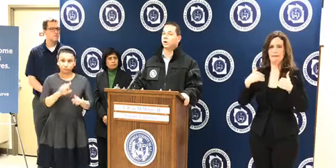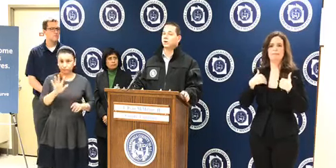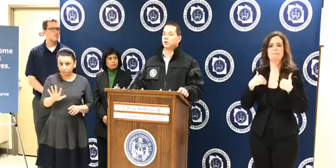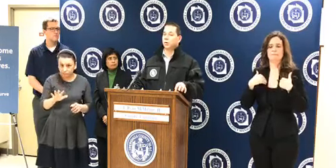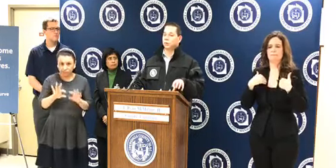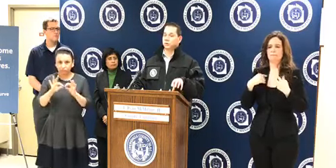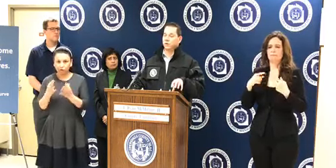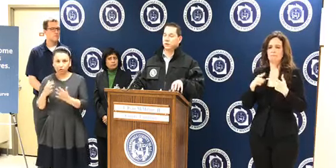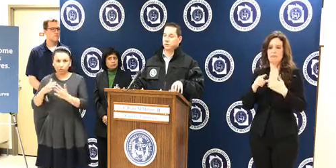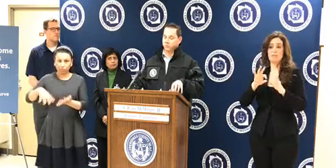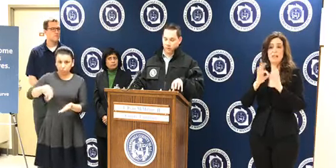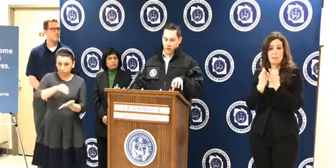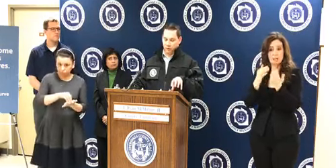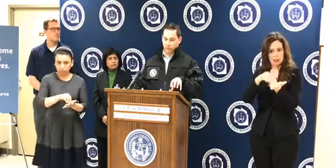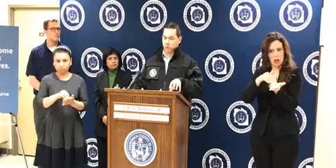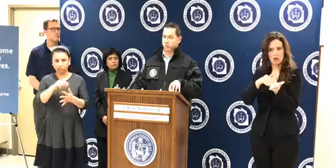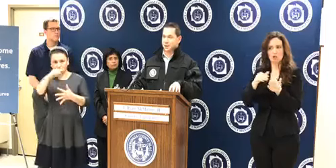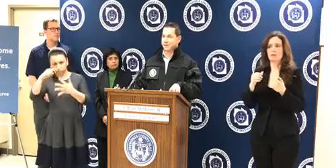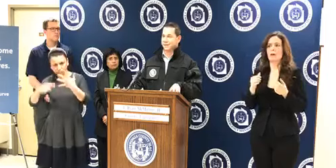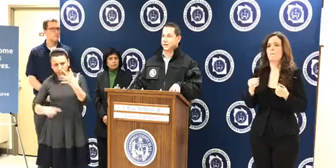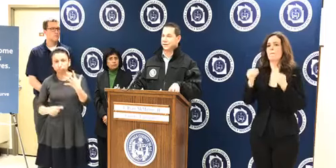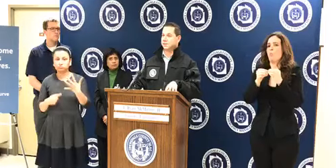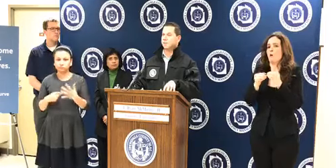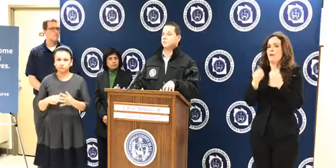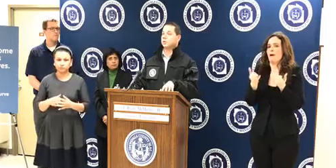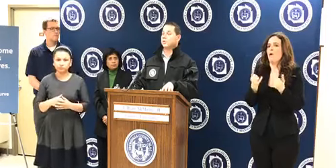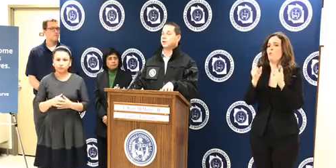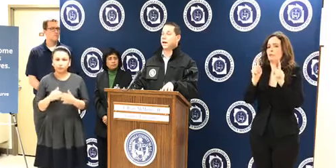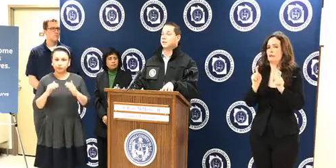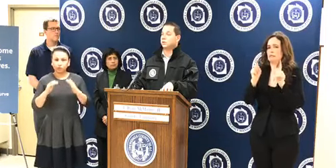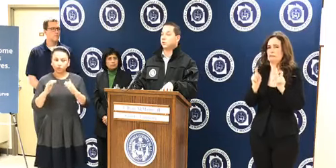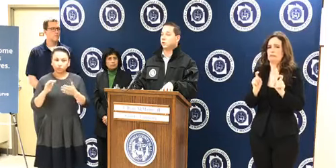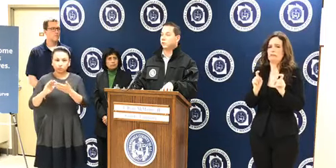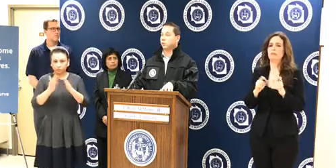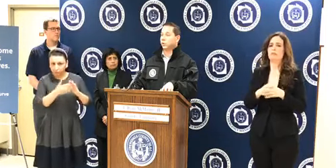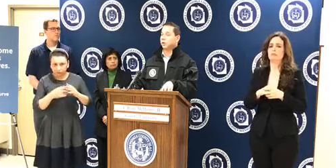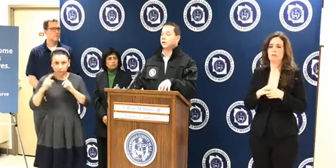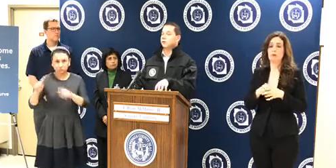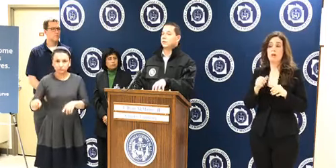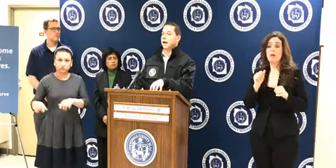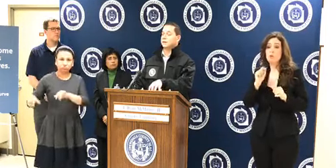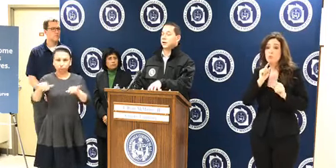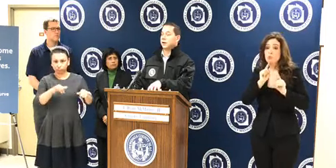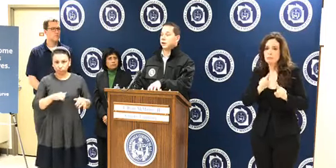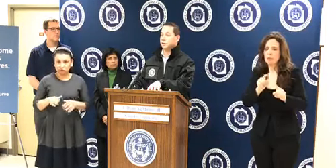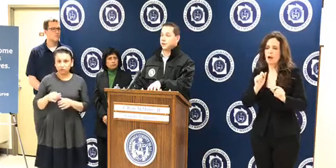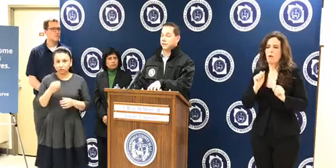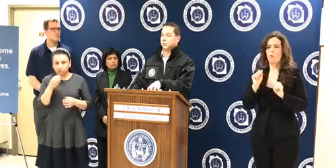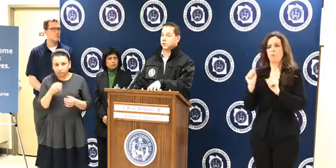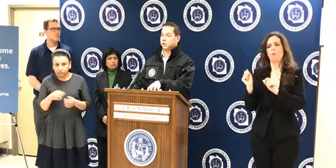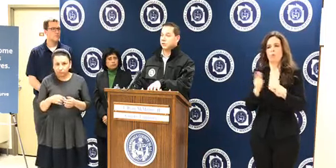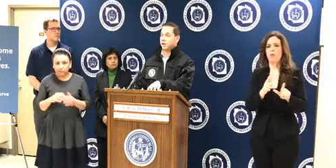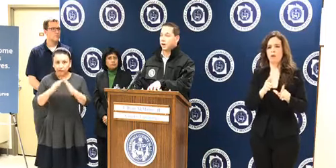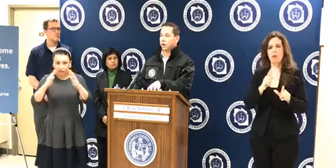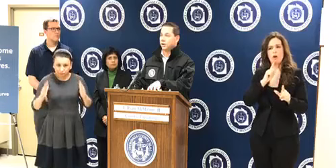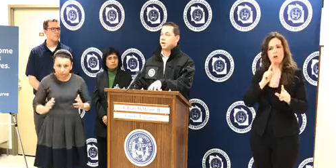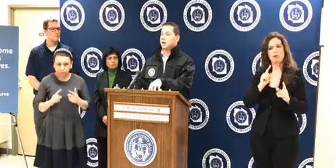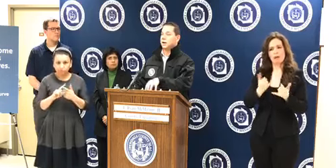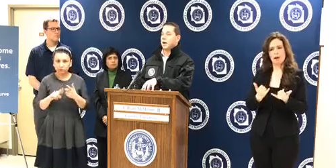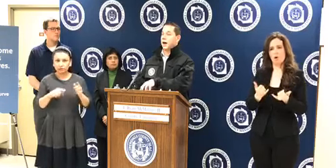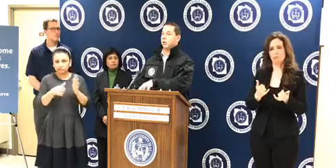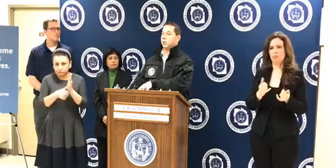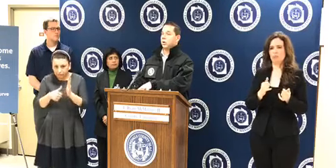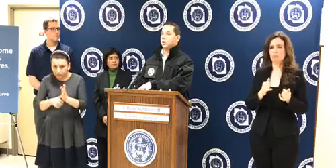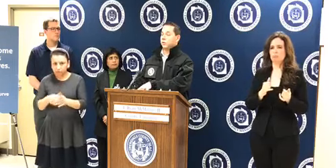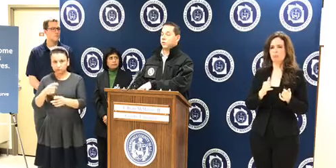more. So we have a community response to the testing, to the continuity of food, to the continuity of care,